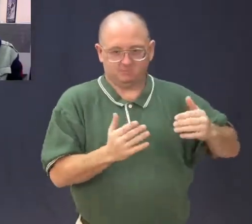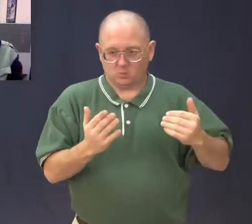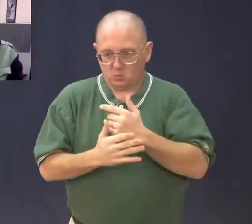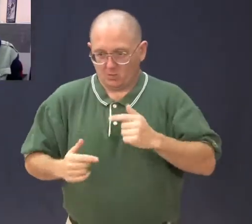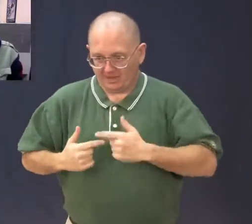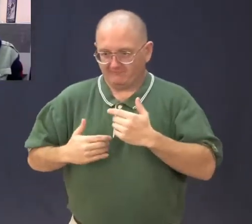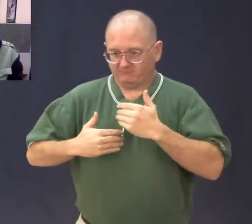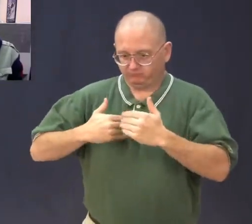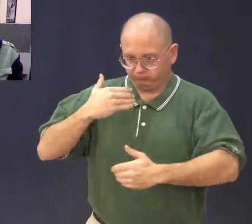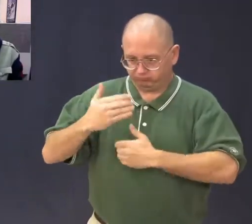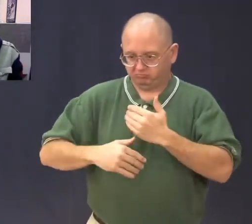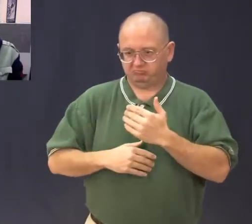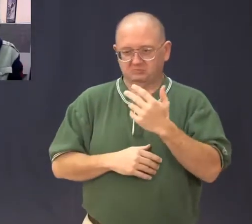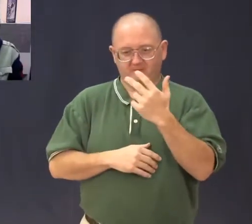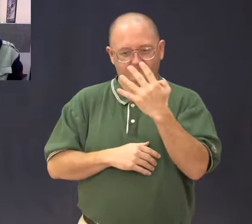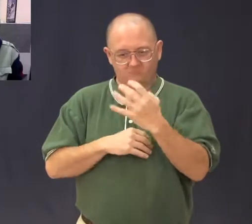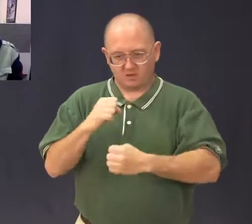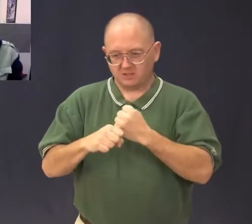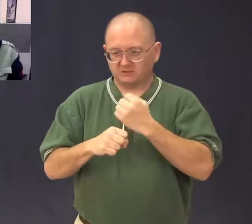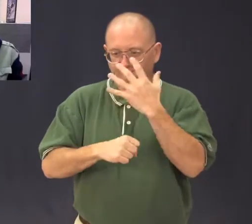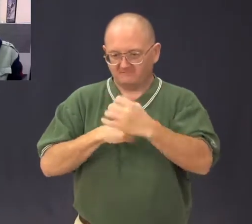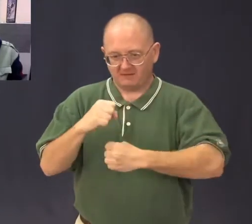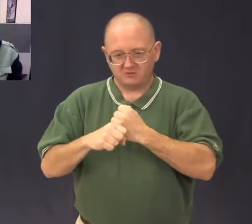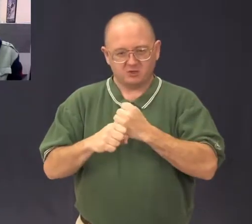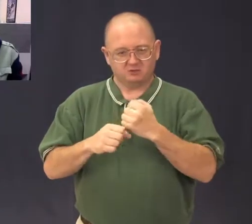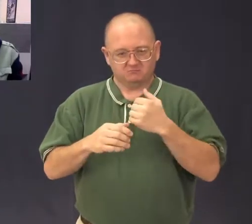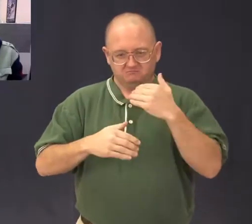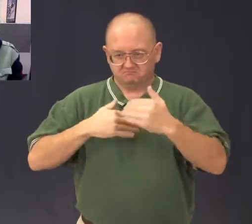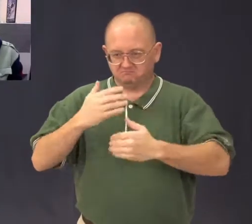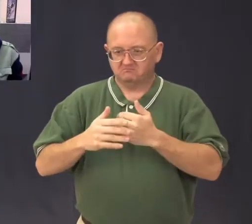Sometimes I think about my old life, but that's something that I want to leave in the past.